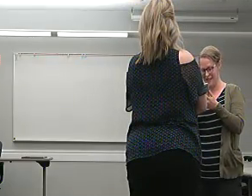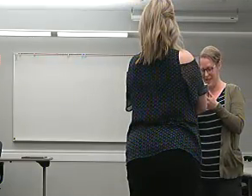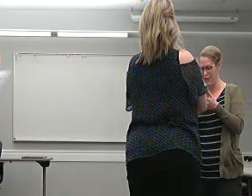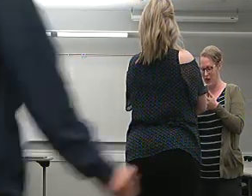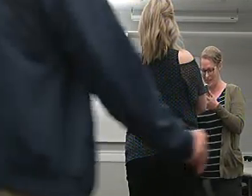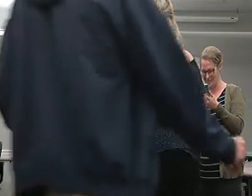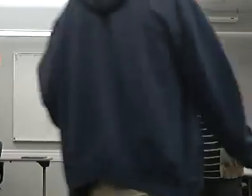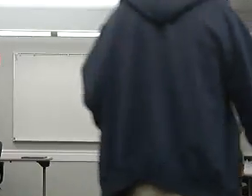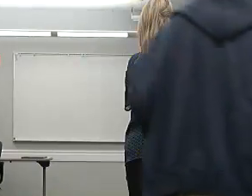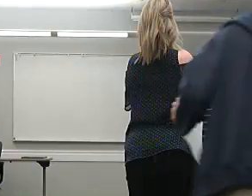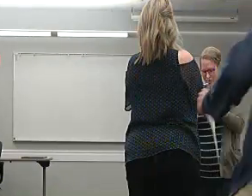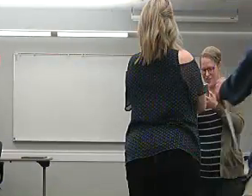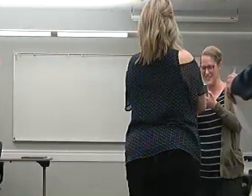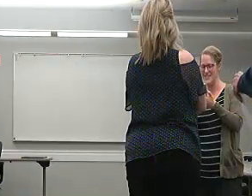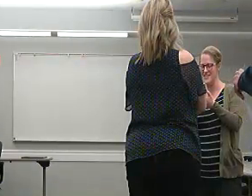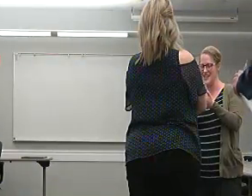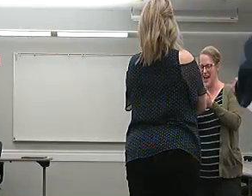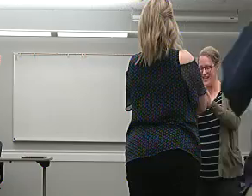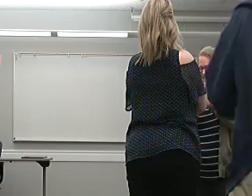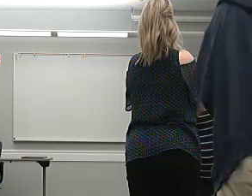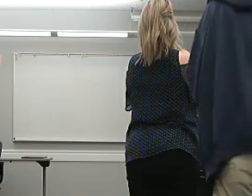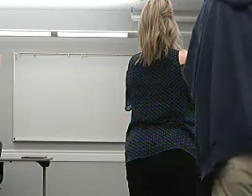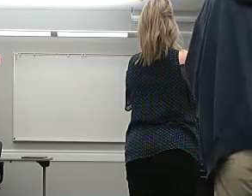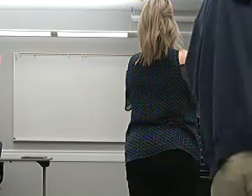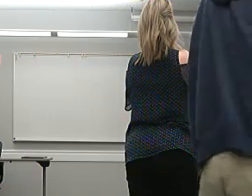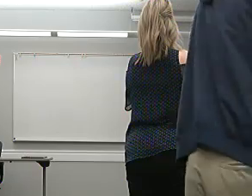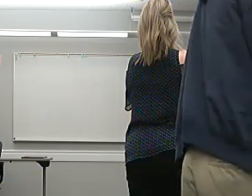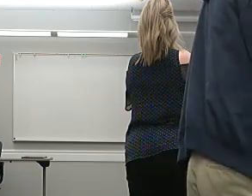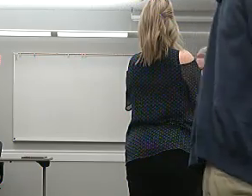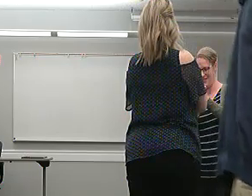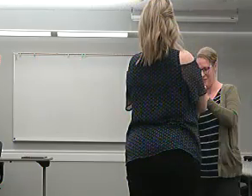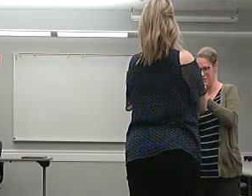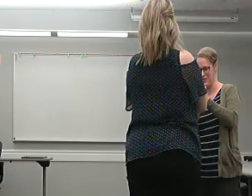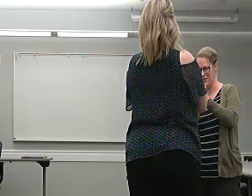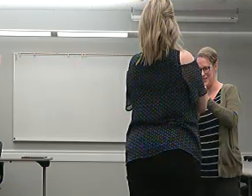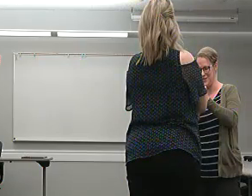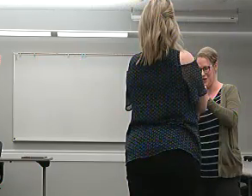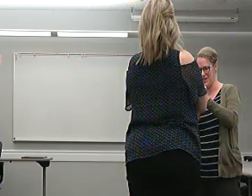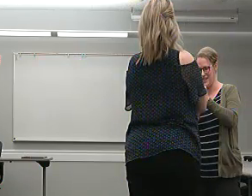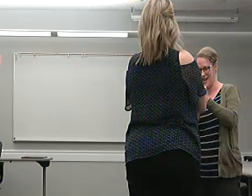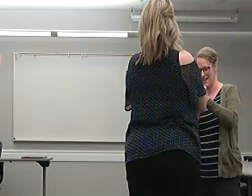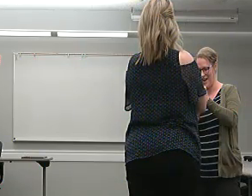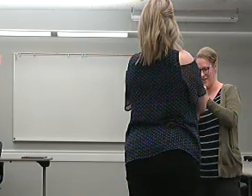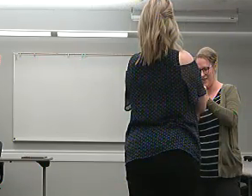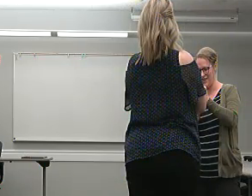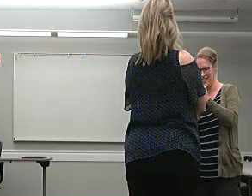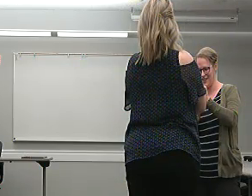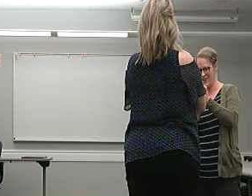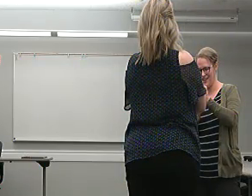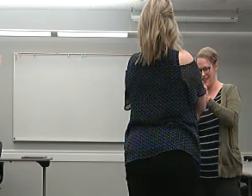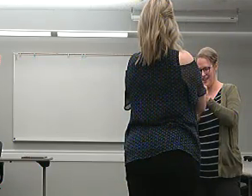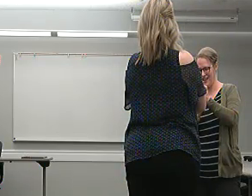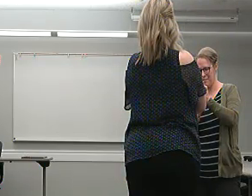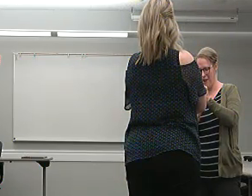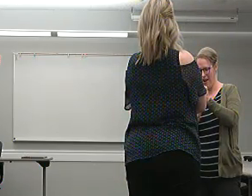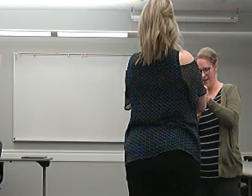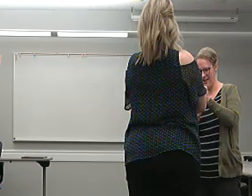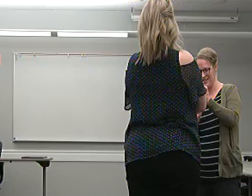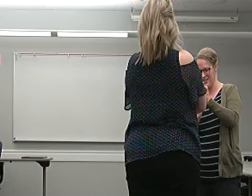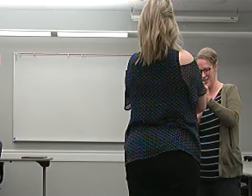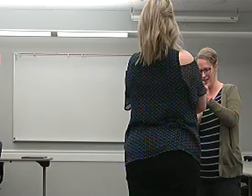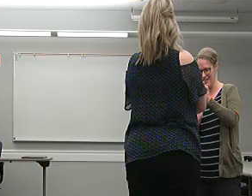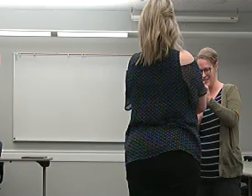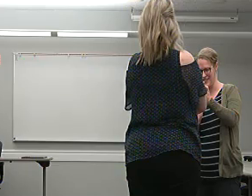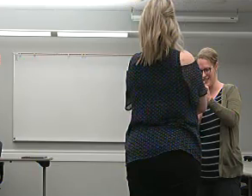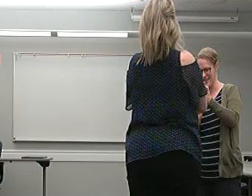wanted to wear masks to make sure they would. I was like, So it's 6 hours because we used